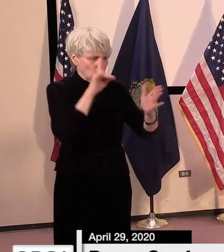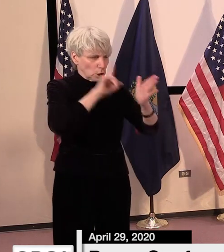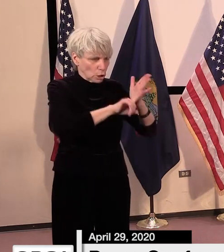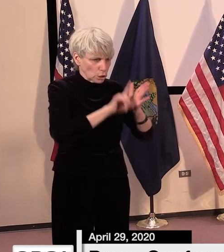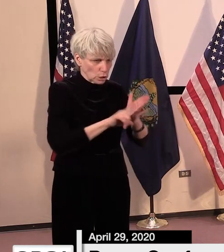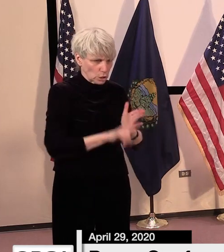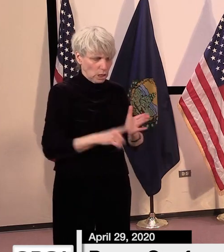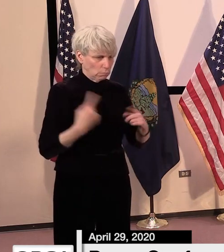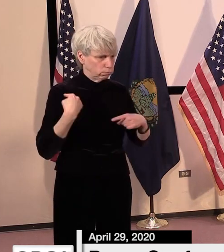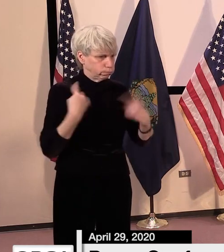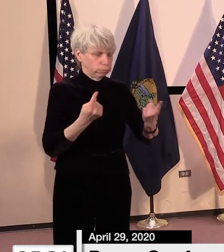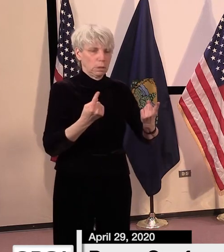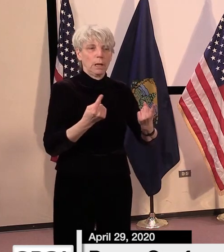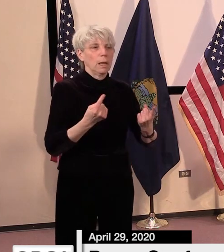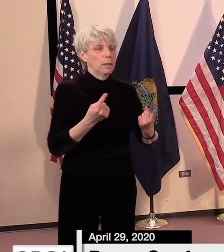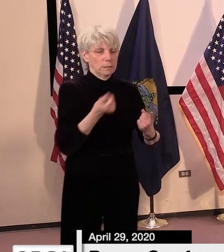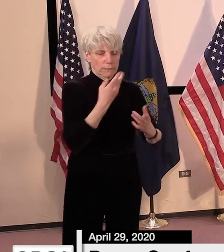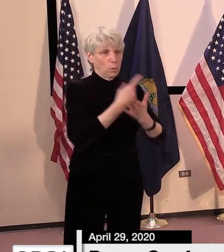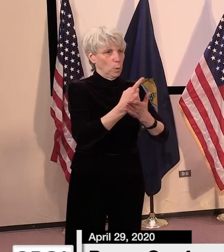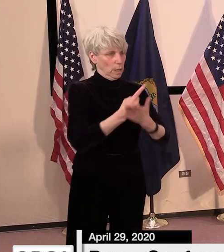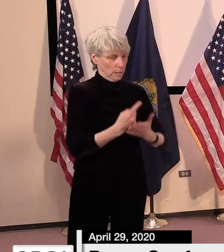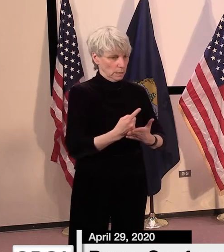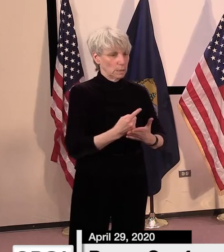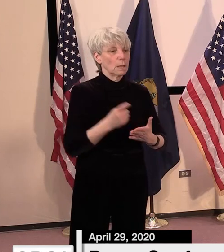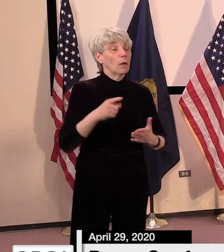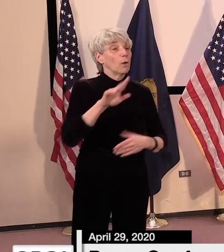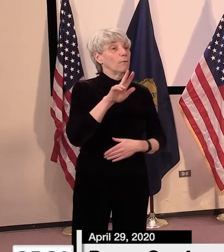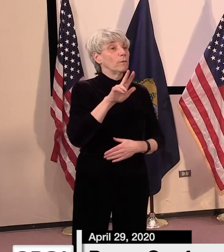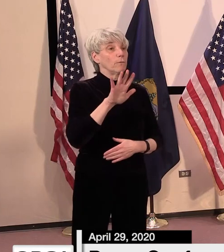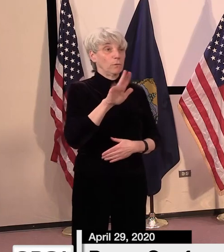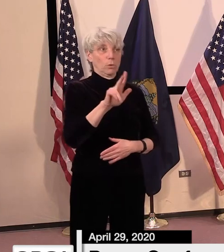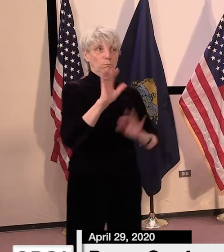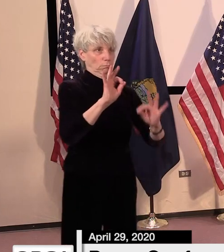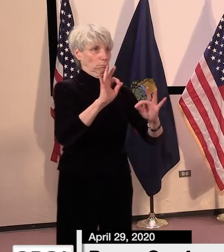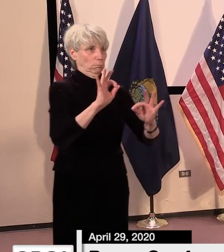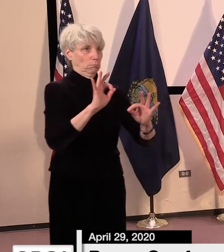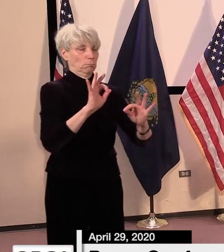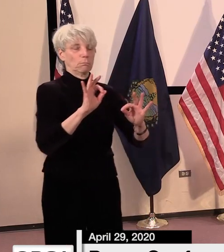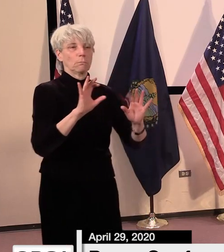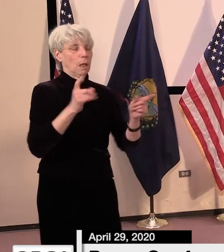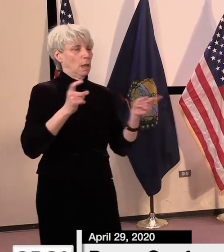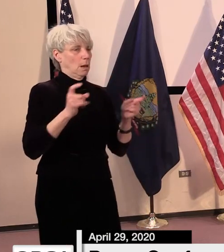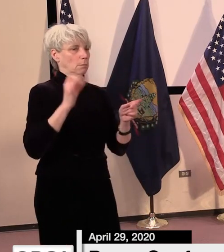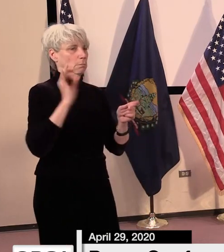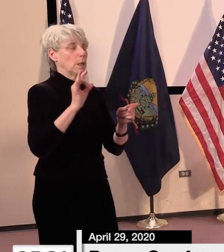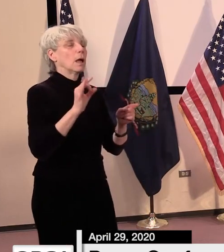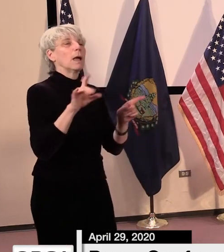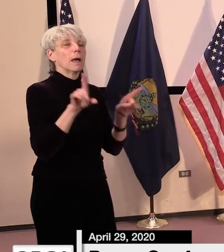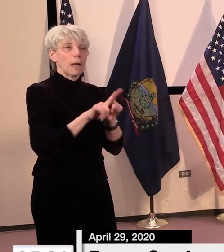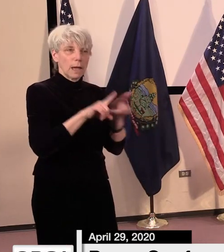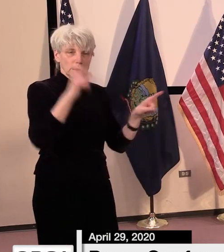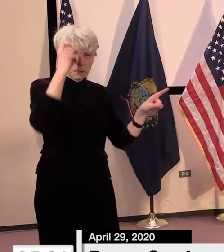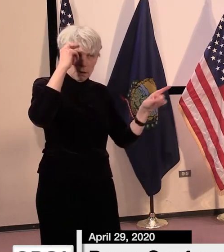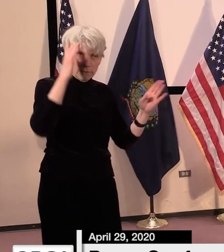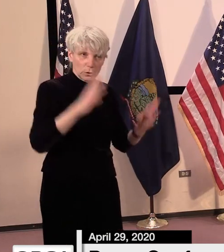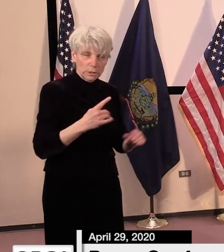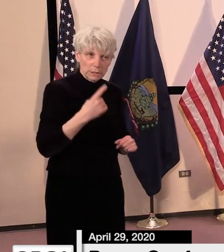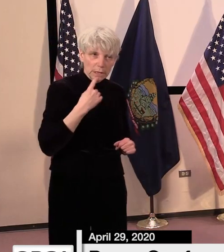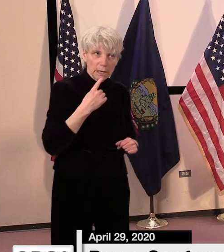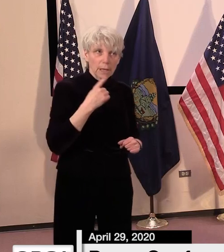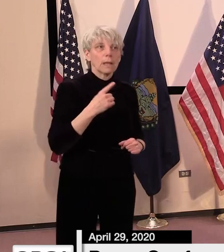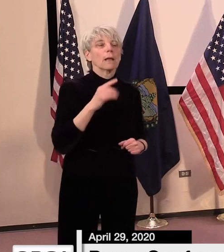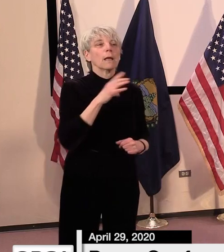They're well on top of the burden of illness that we've been seeing, but as the governor has and the commissioner have said, we do expect that to